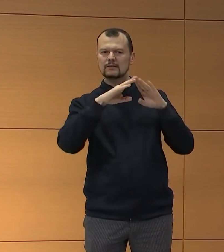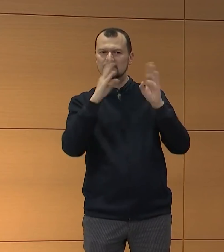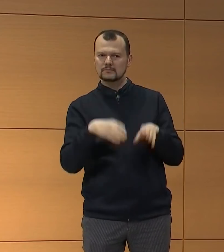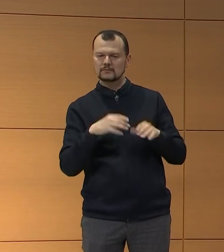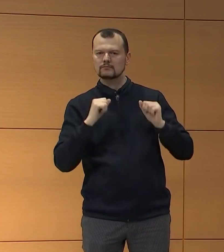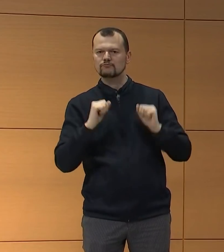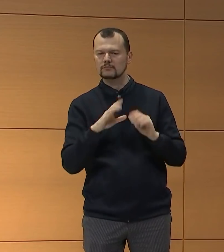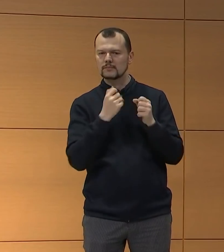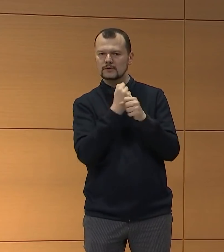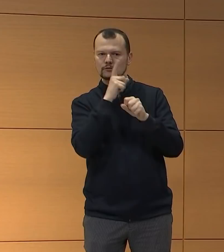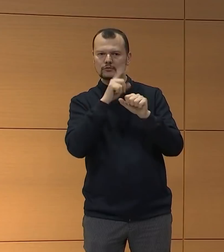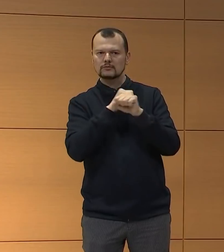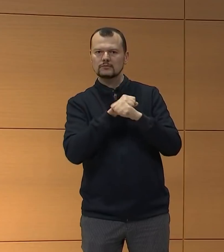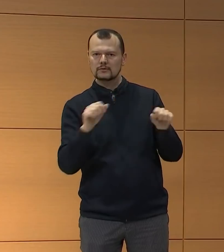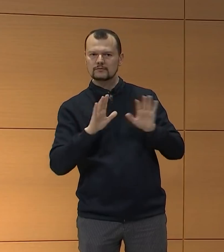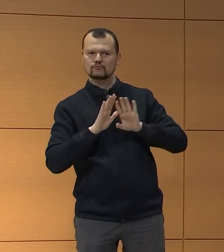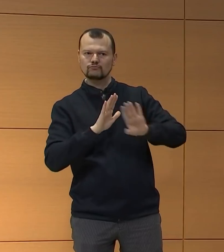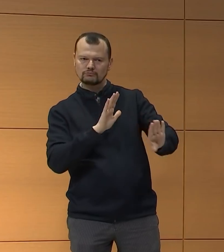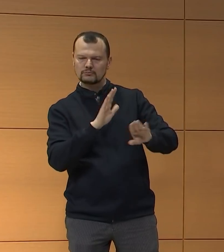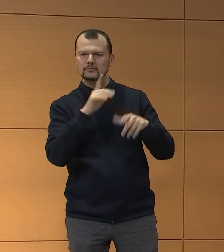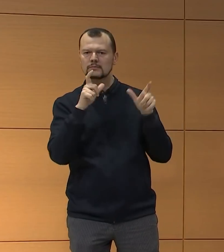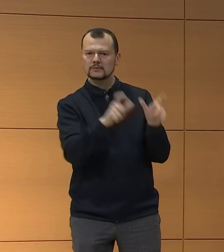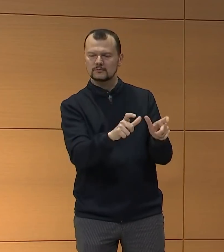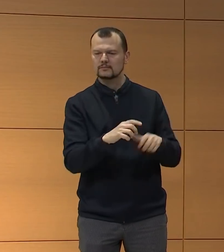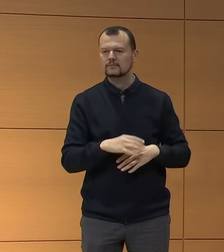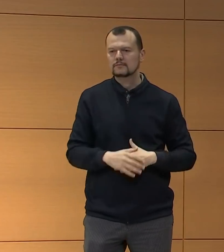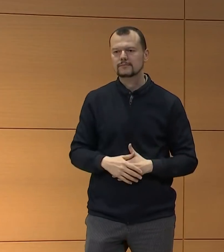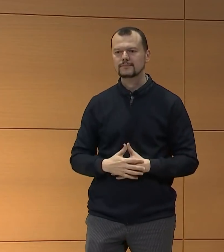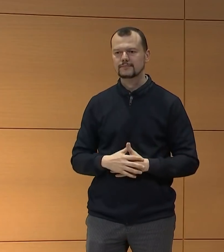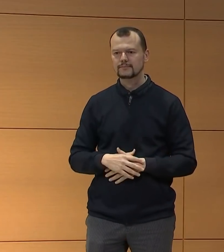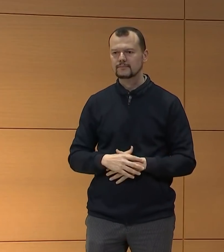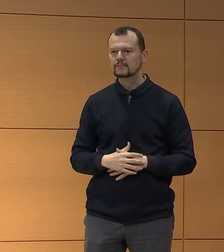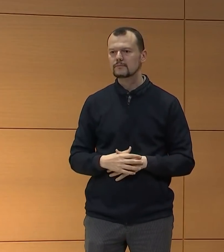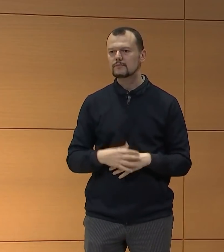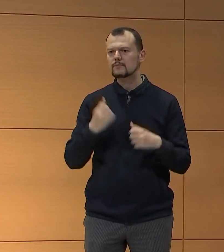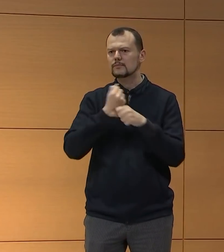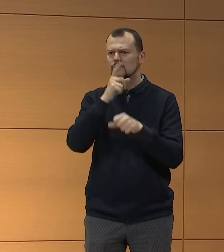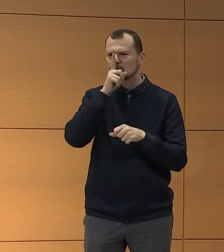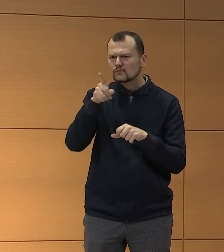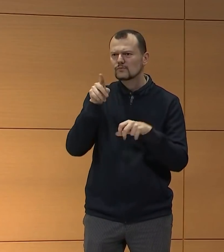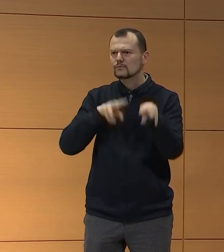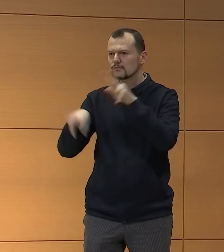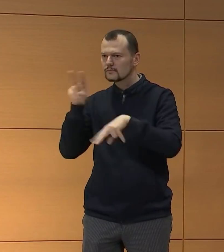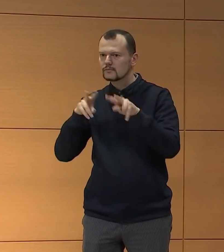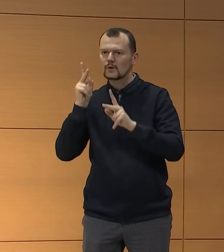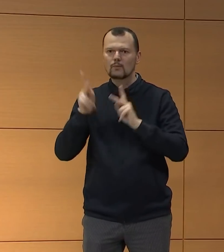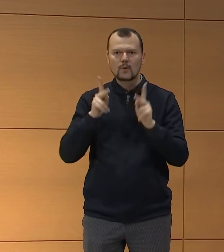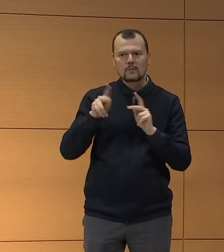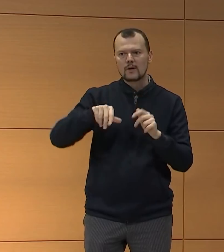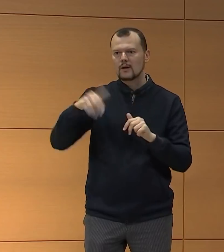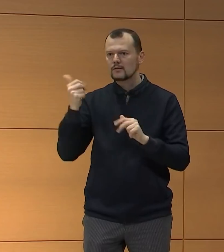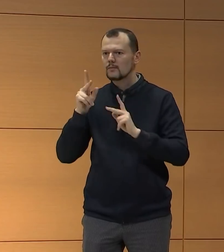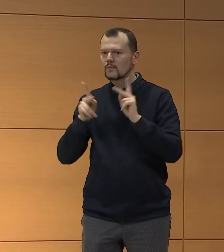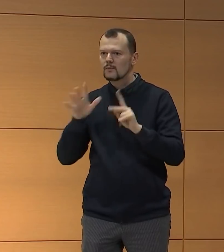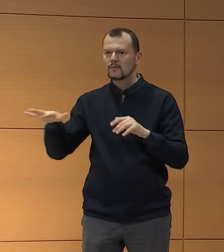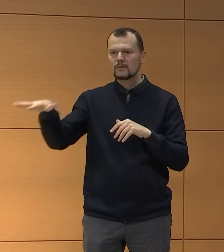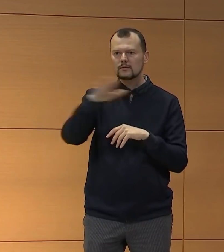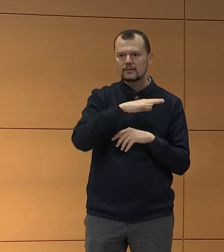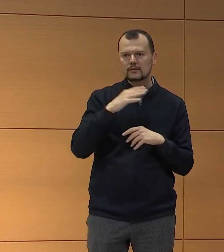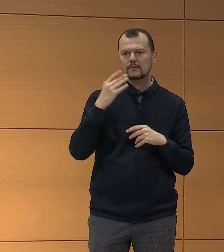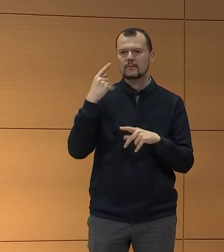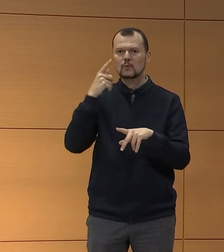additional people who came in close contact with these individuals and may be at risk of becoming infected with the